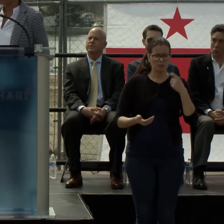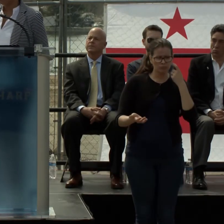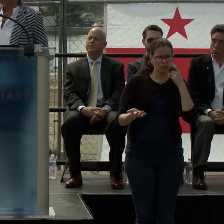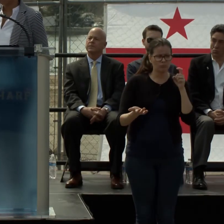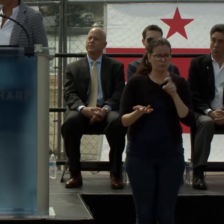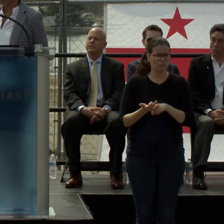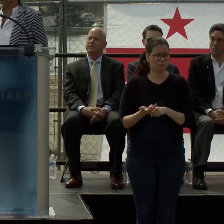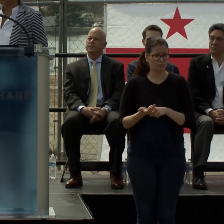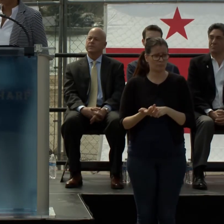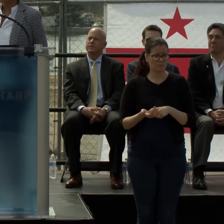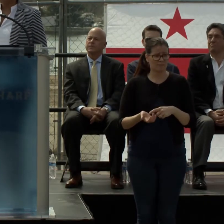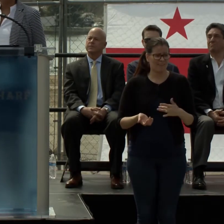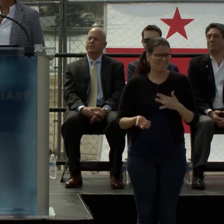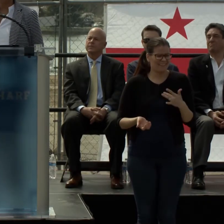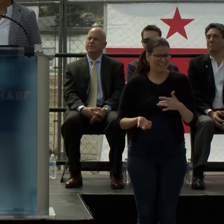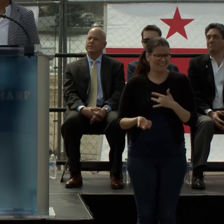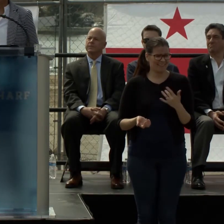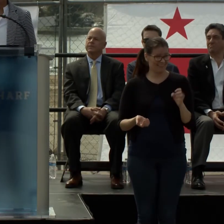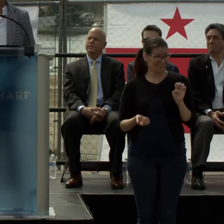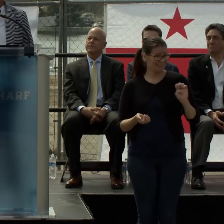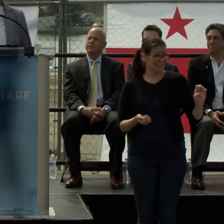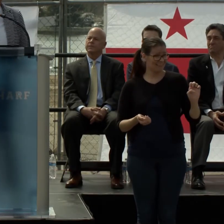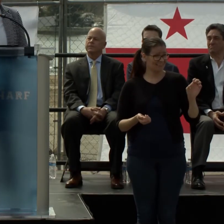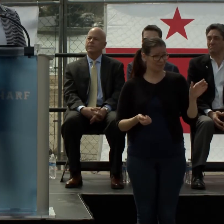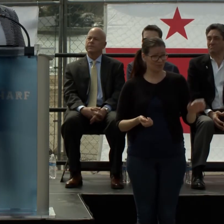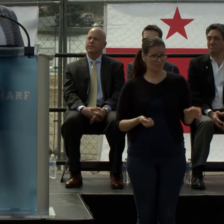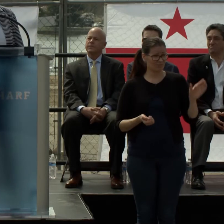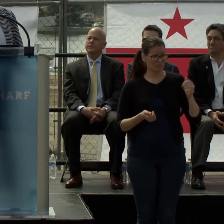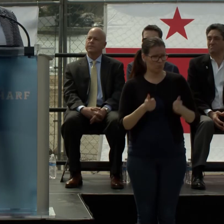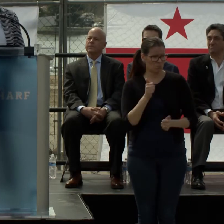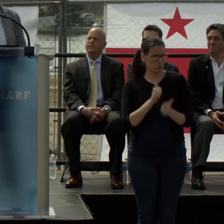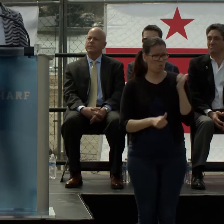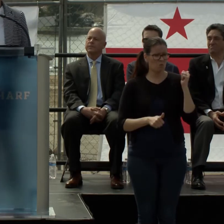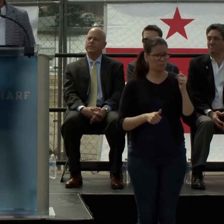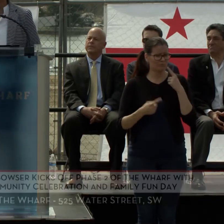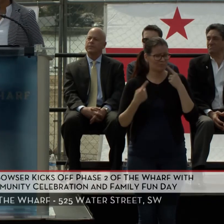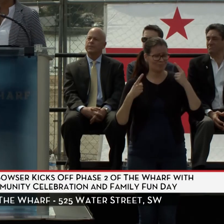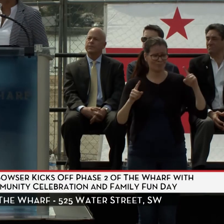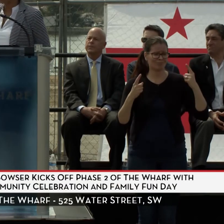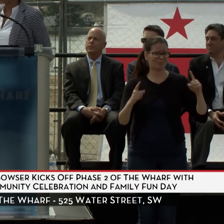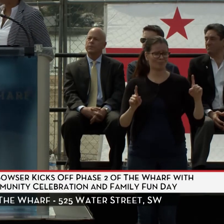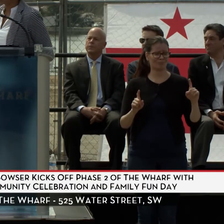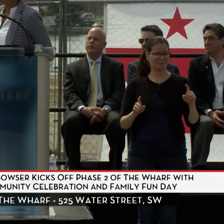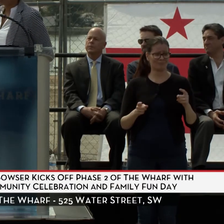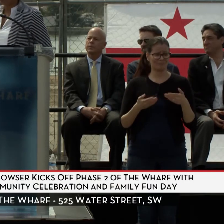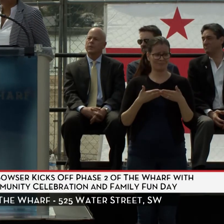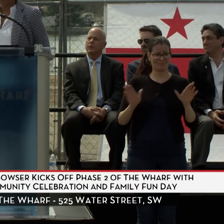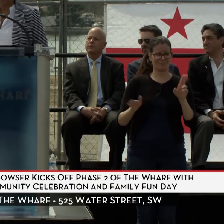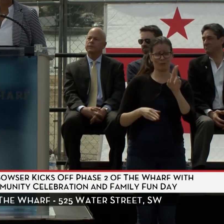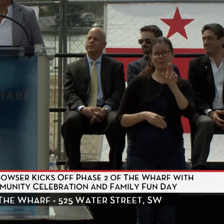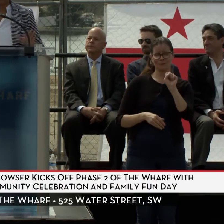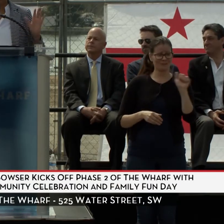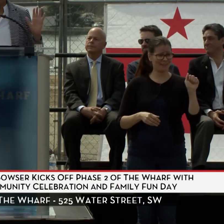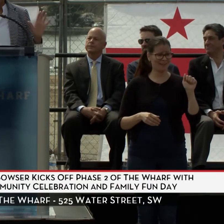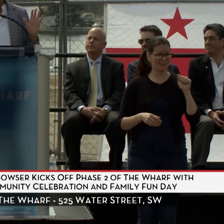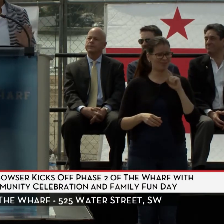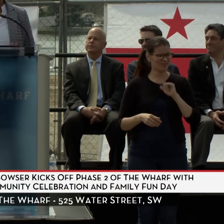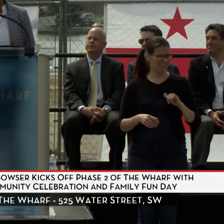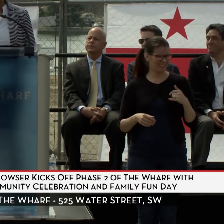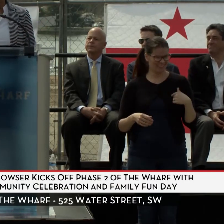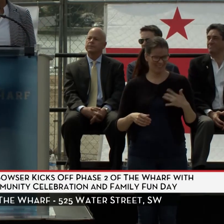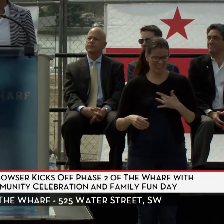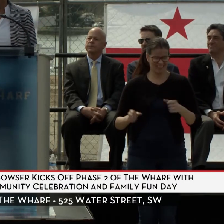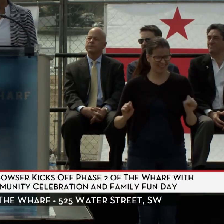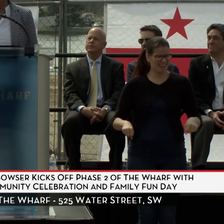United States of America. And we can be proud because residents have worked with officials in the private sector